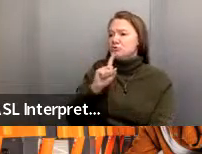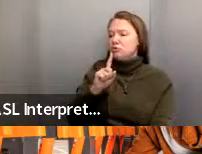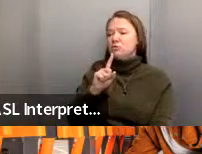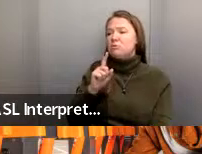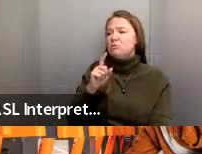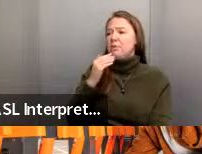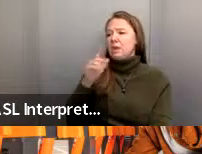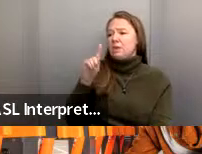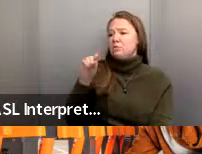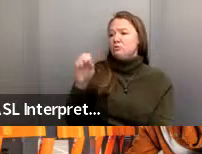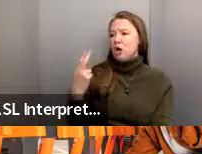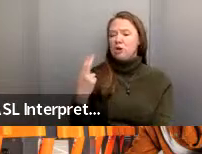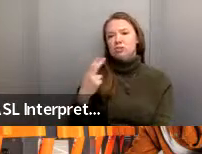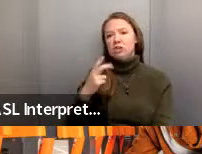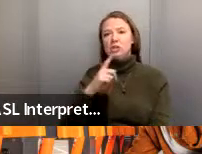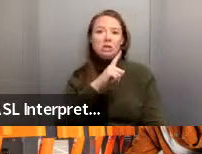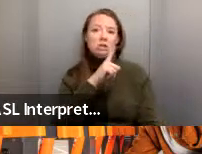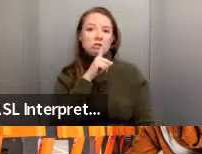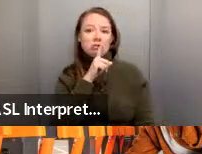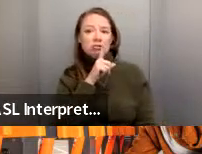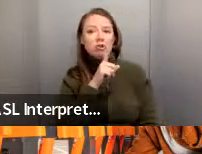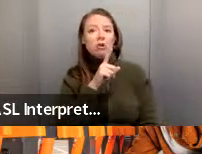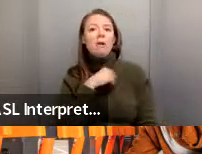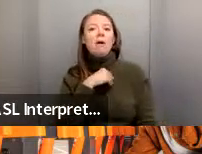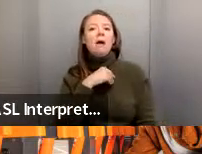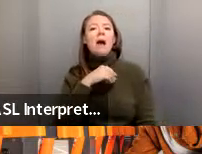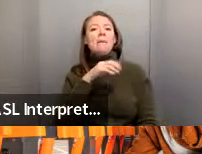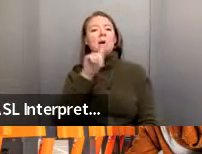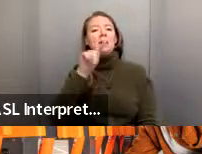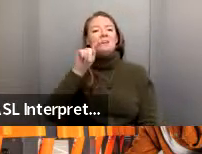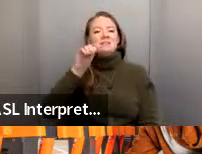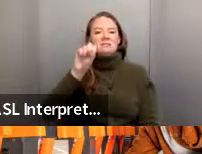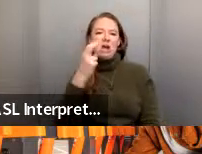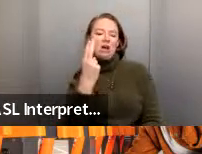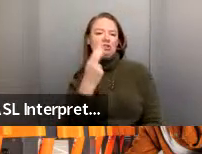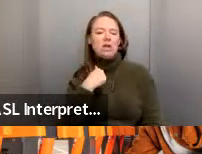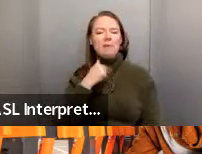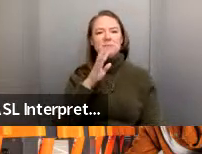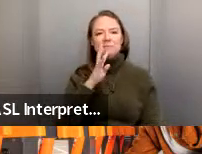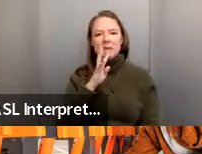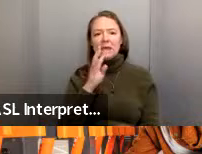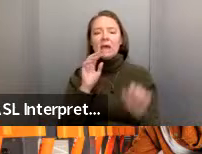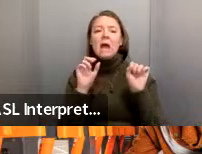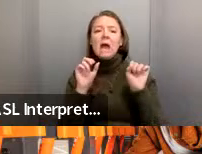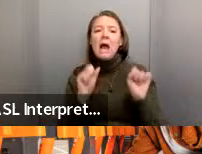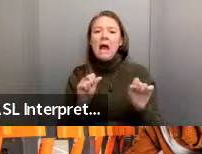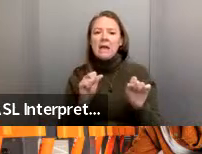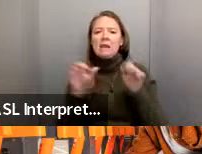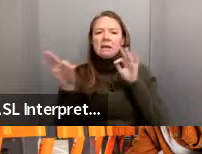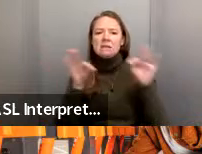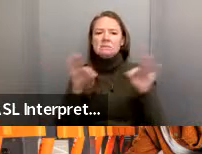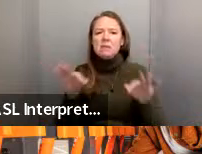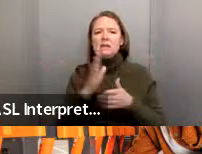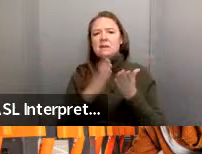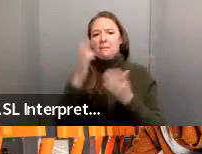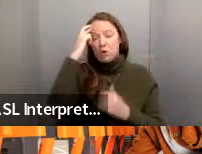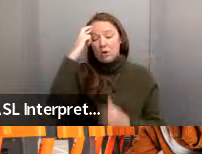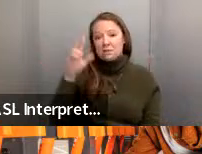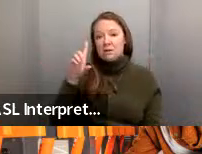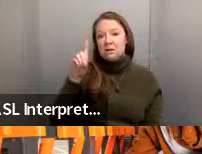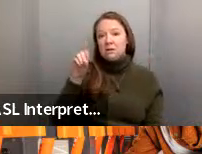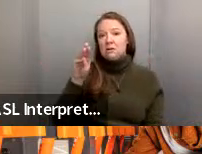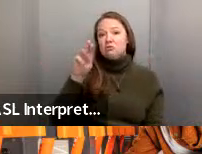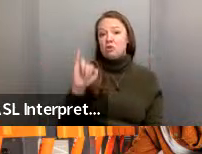I can certainly, this is Tosh speaking, but I can certainly speak to some of the reasons that DOMI felt